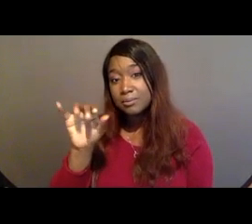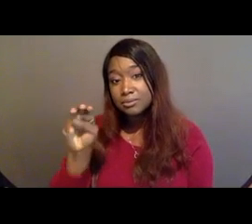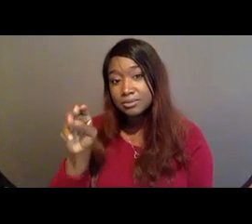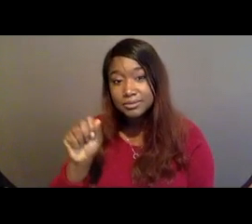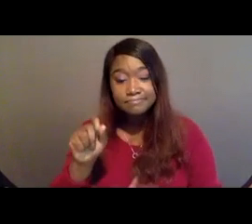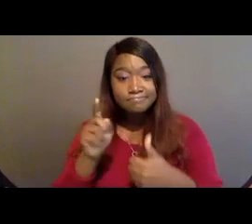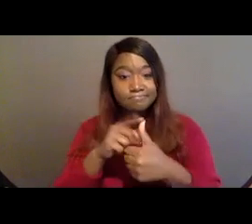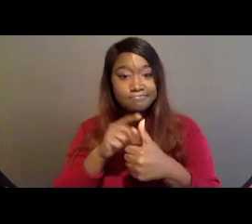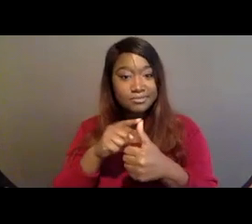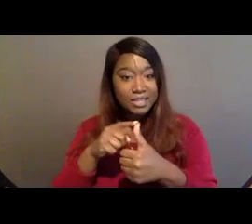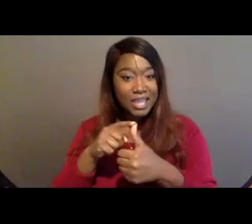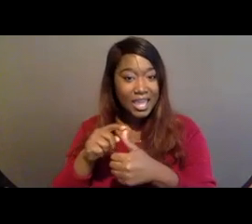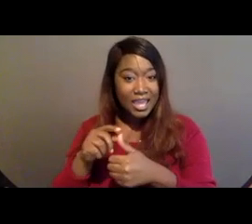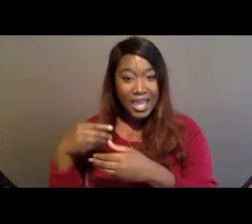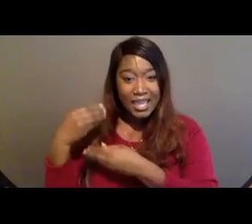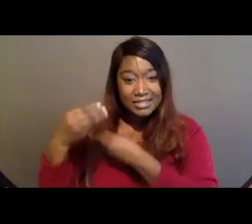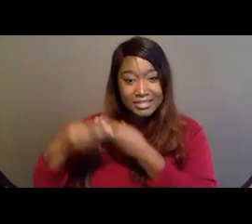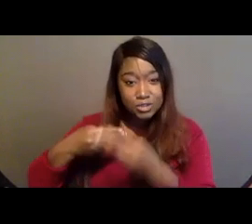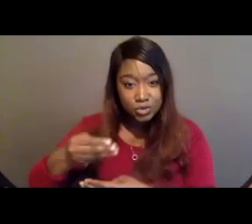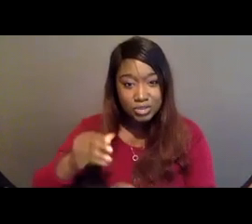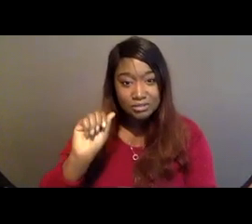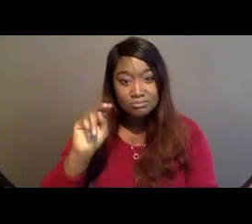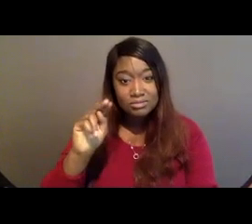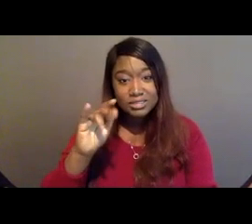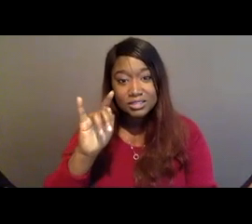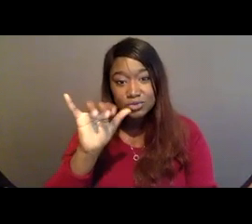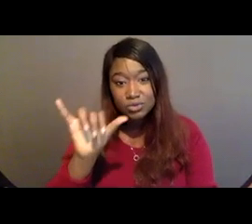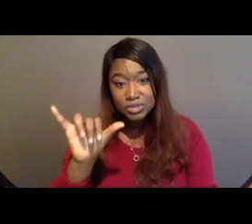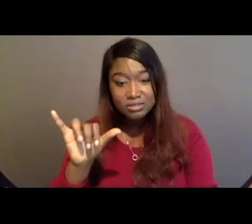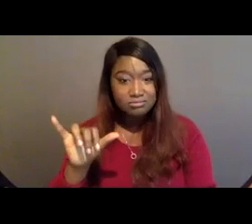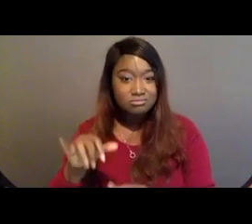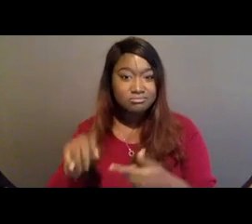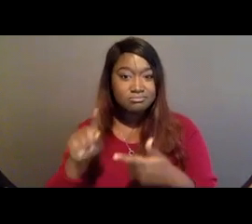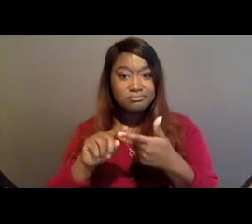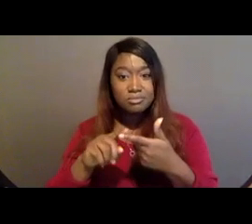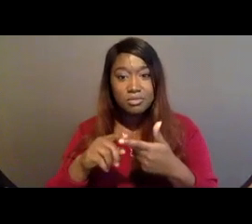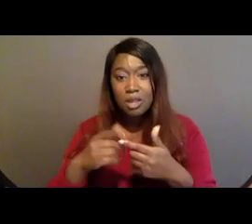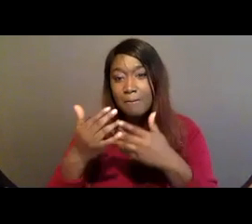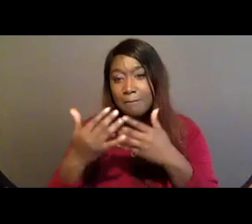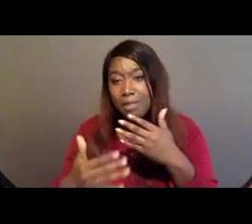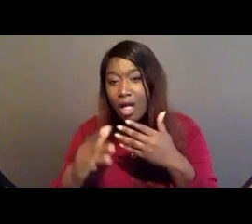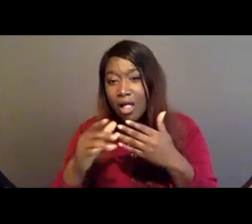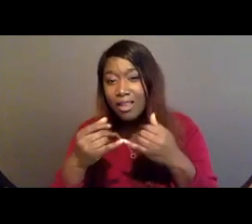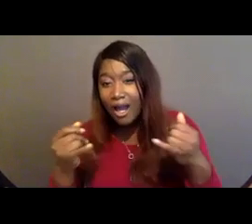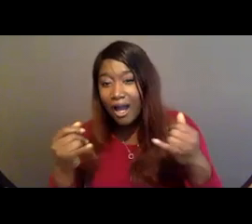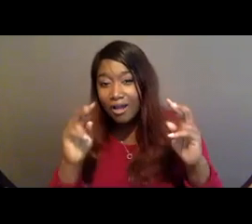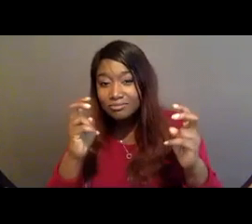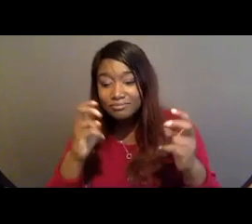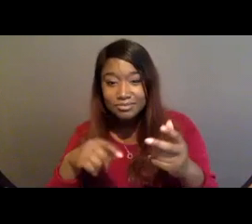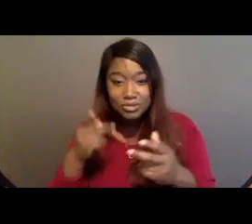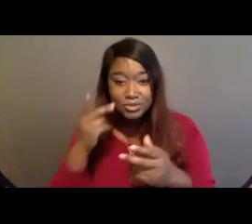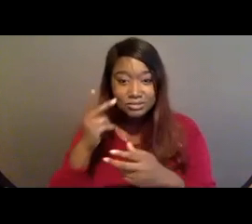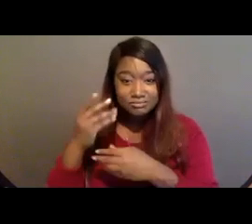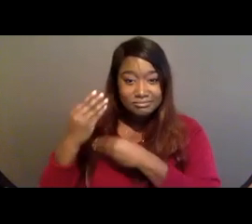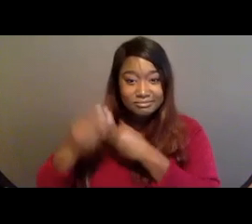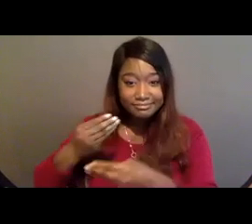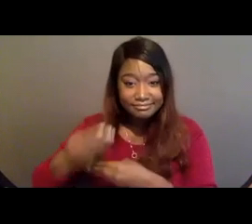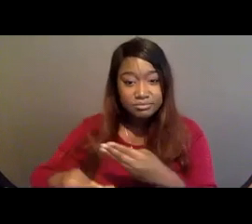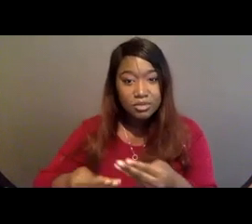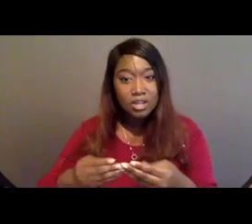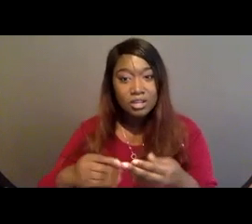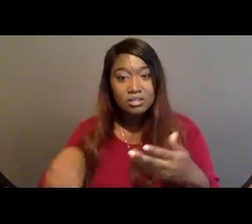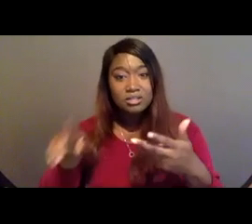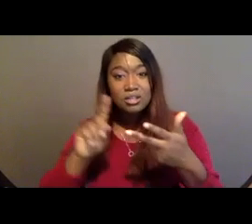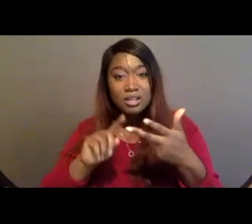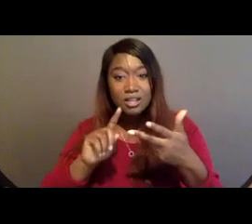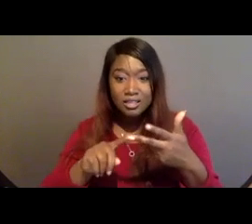bloodline, right? This idea of lineage has this concept of a line that runs through, right? A family tree, right? A tree is very nature